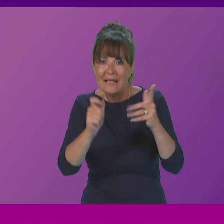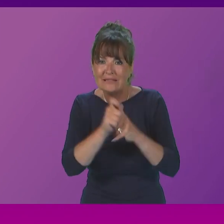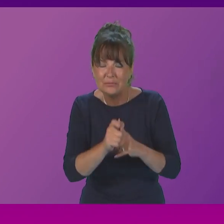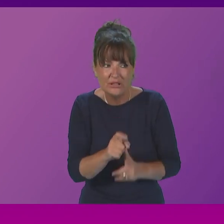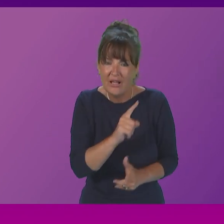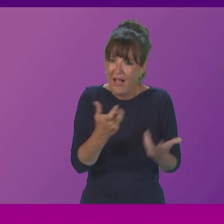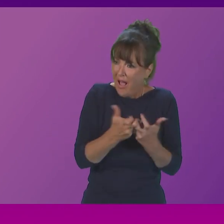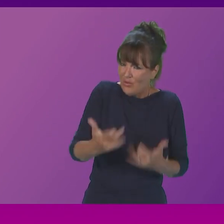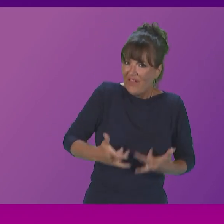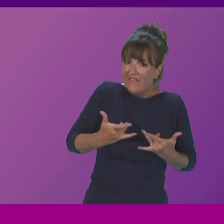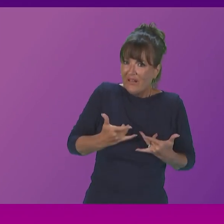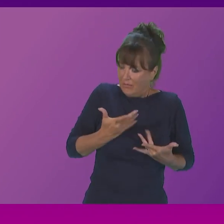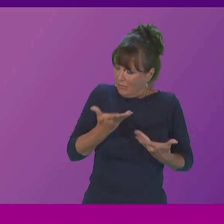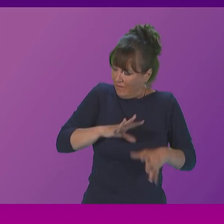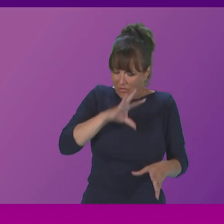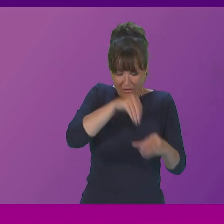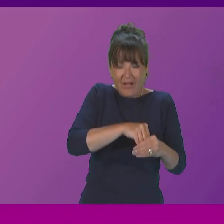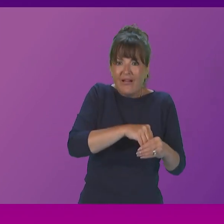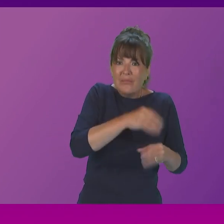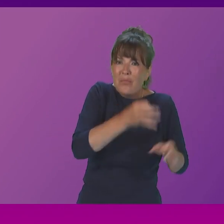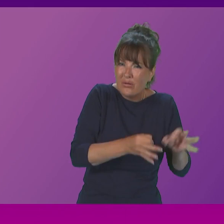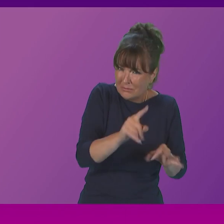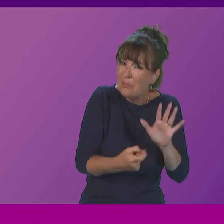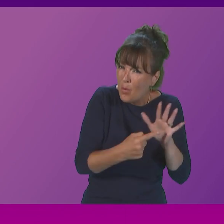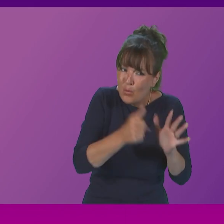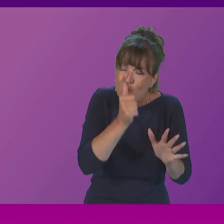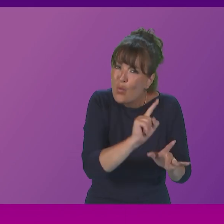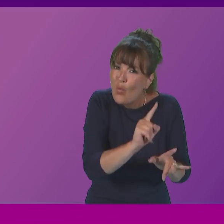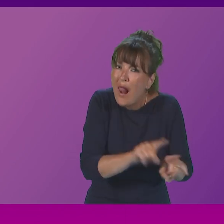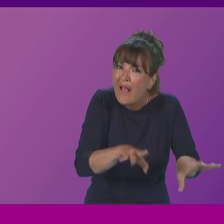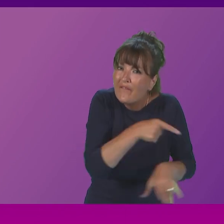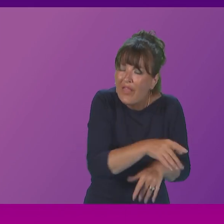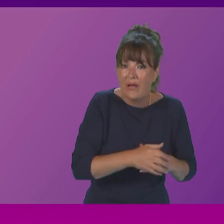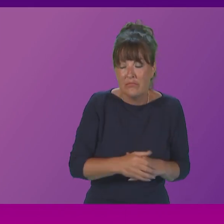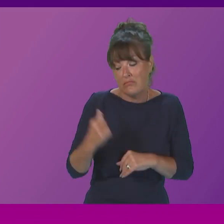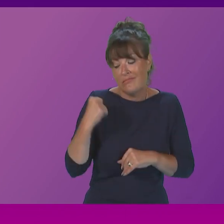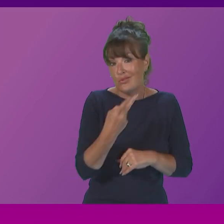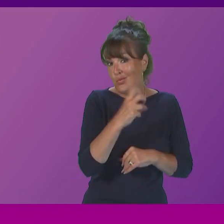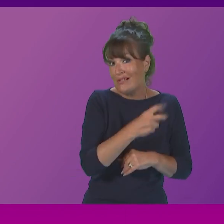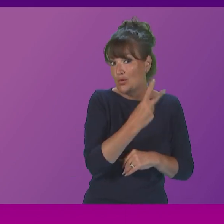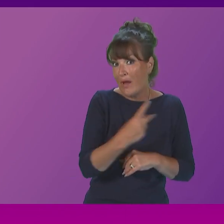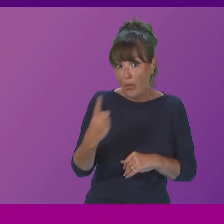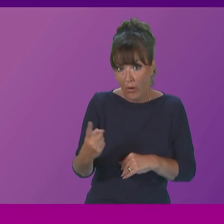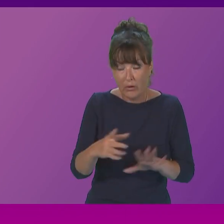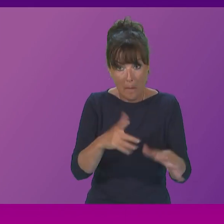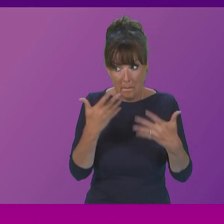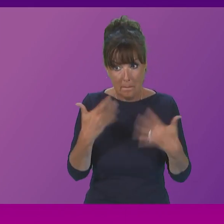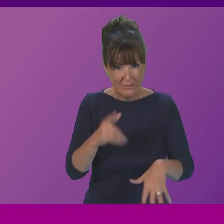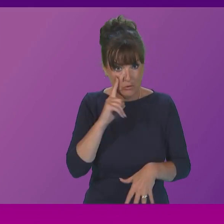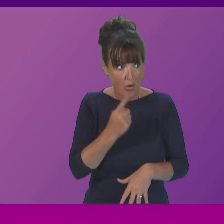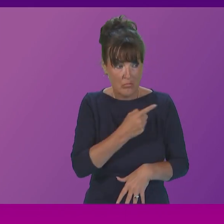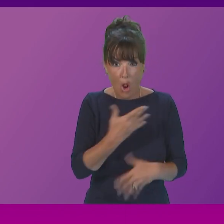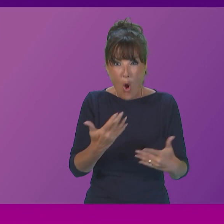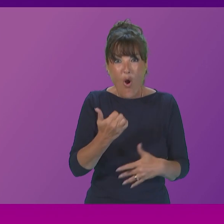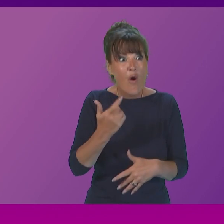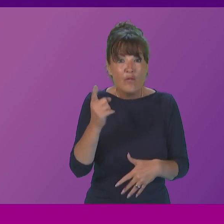space. In 2021, in the Scottish Parliament elections, we saw a number of women who had been elected